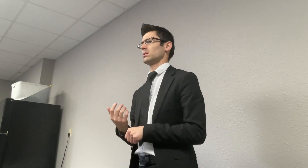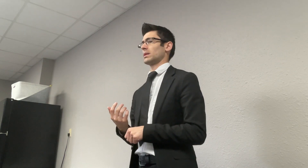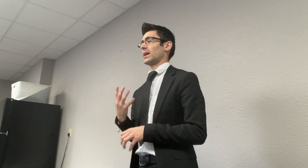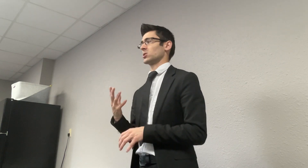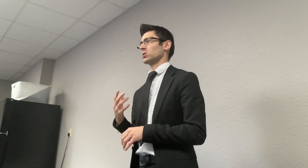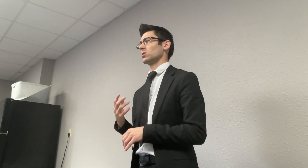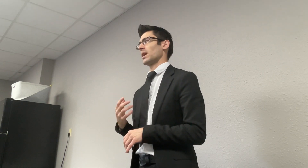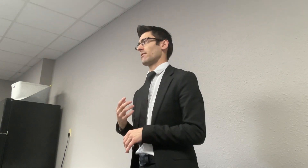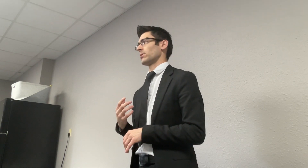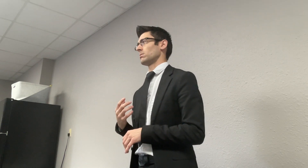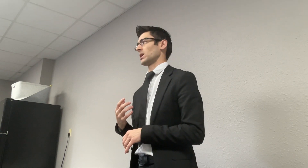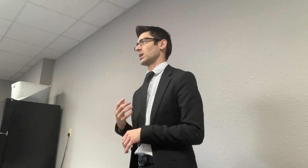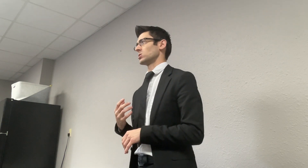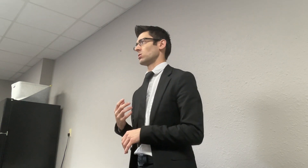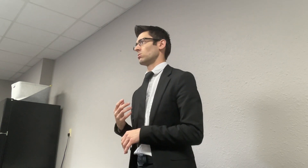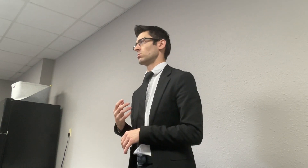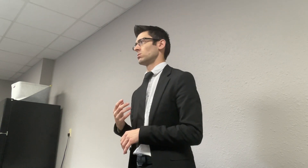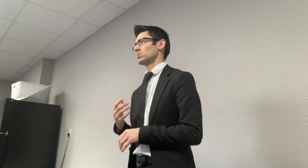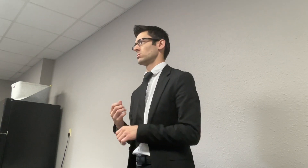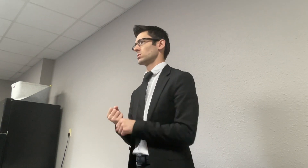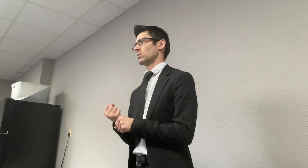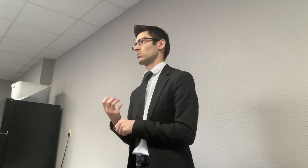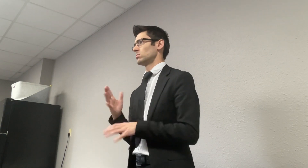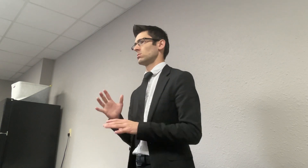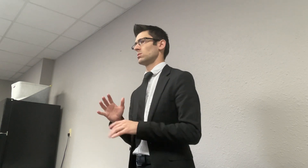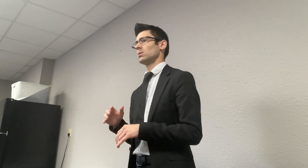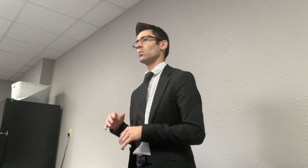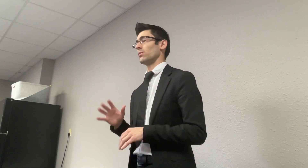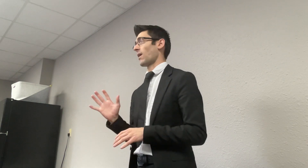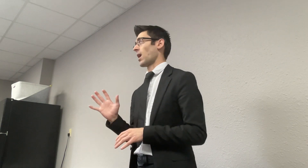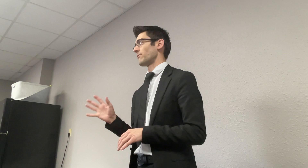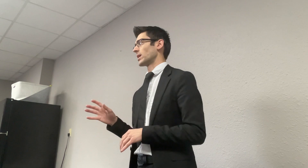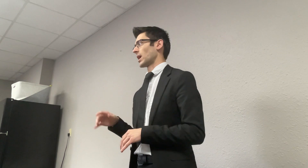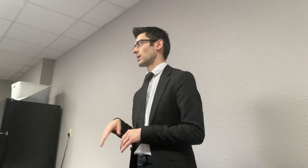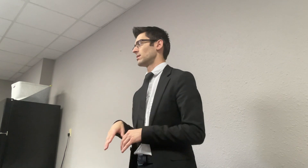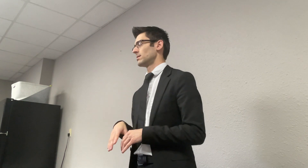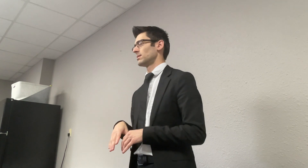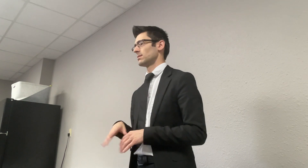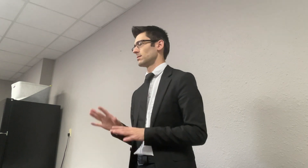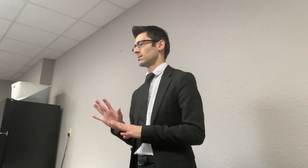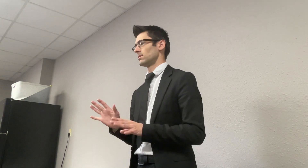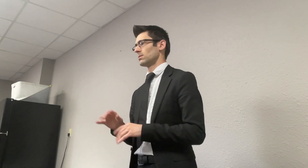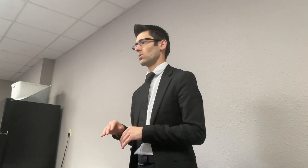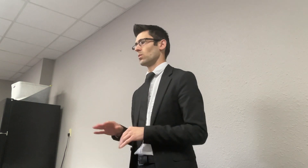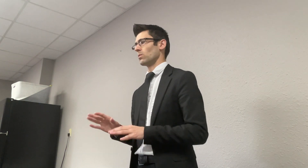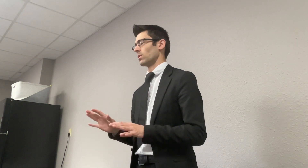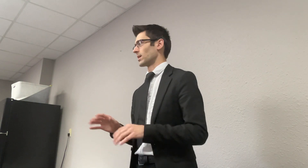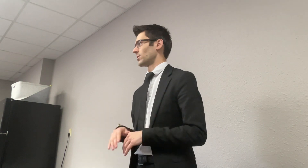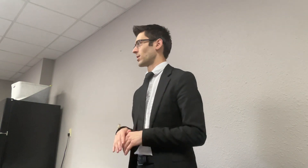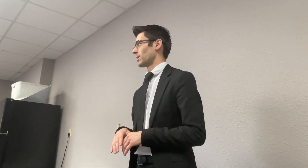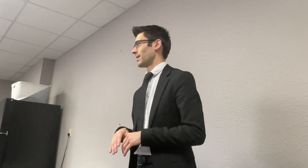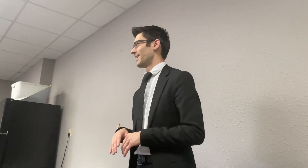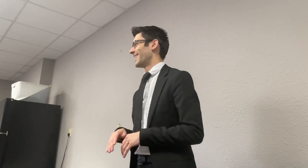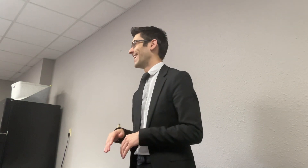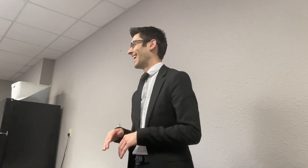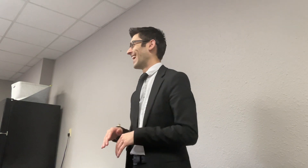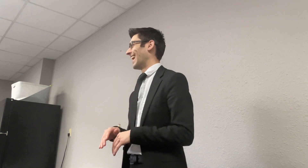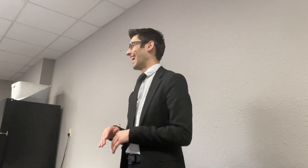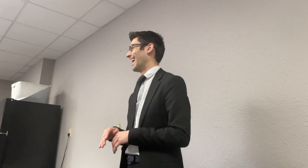That actually could have other meanings too. So, with 5, it can. We're not going to